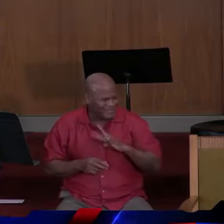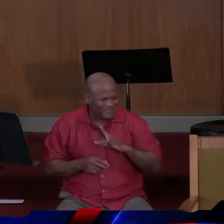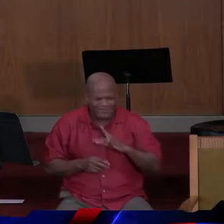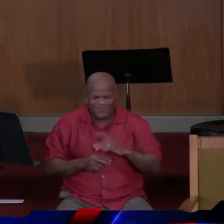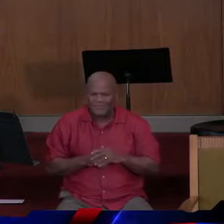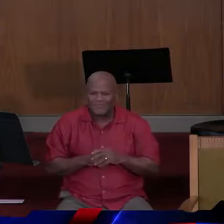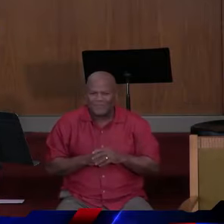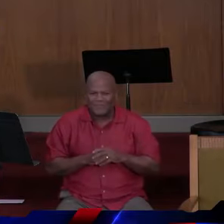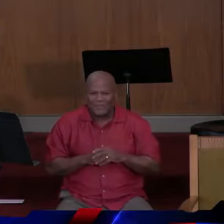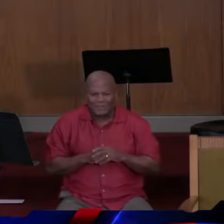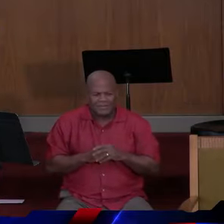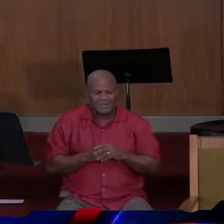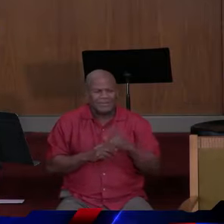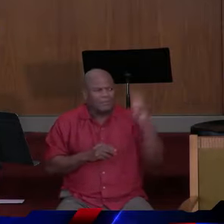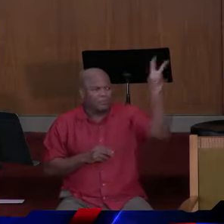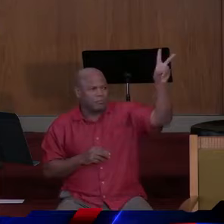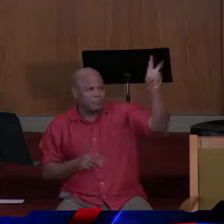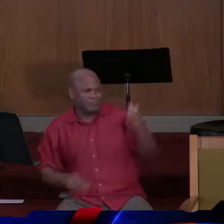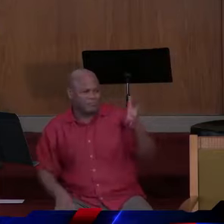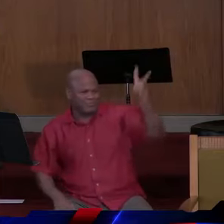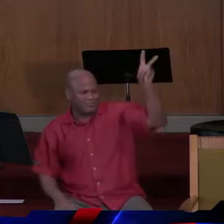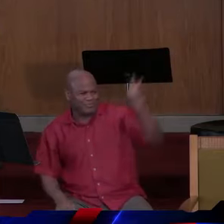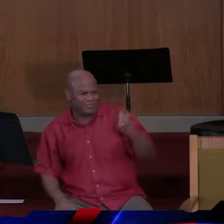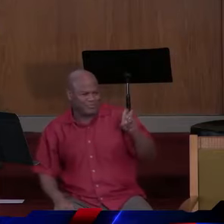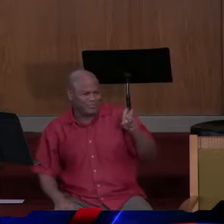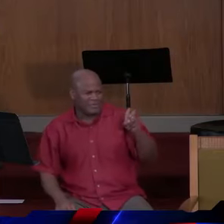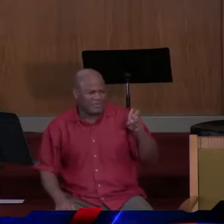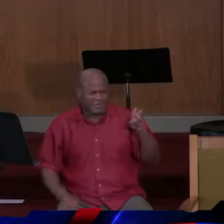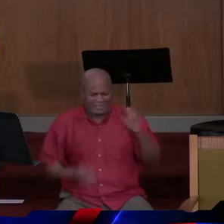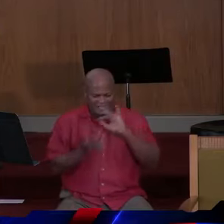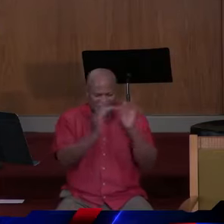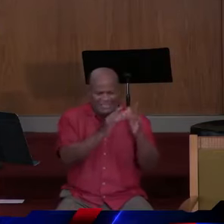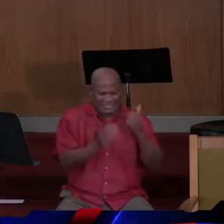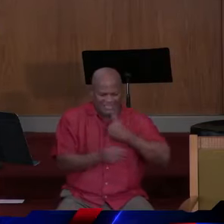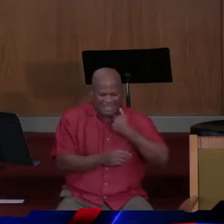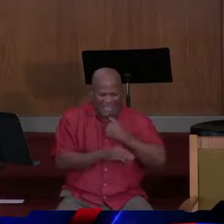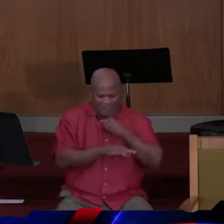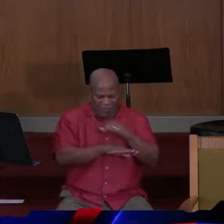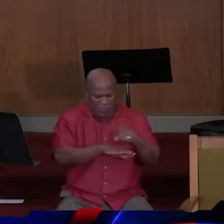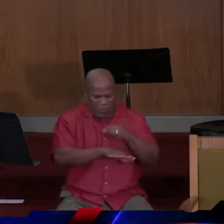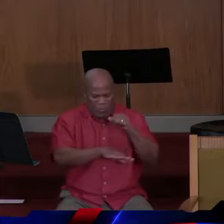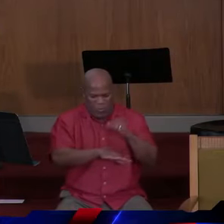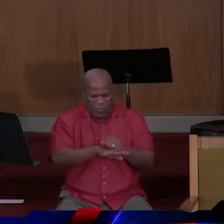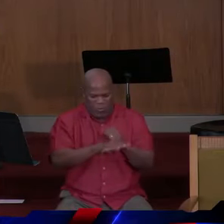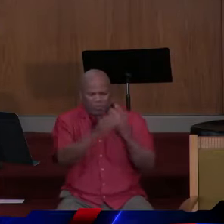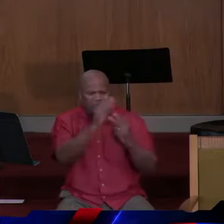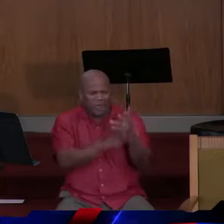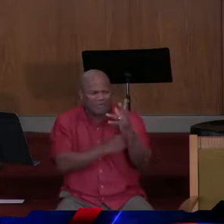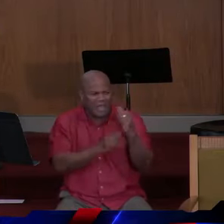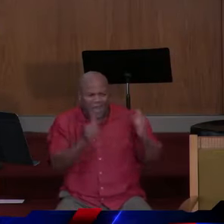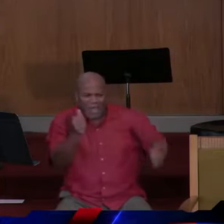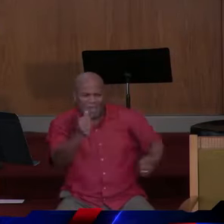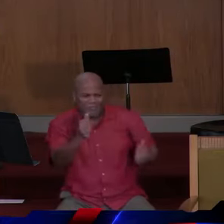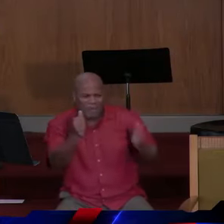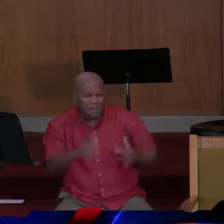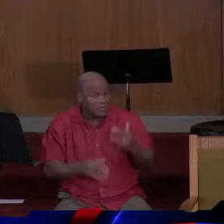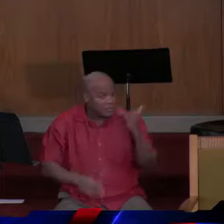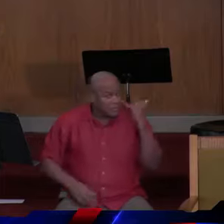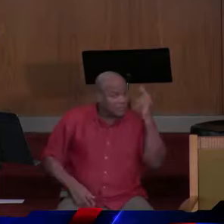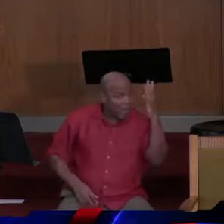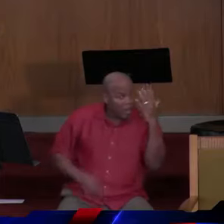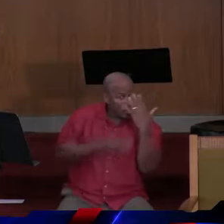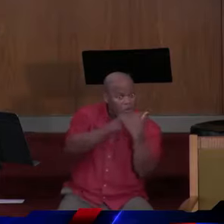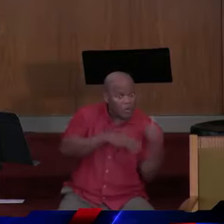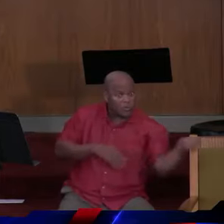these downloaded internet self-ordained prophets and apostles. If God ain't call